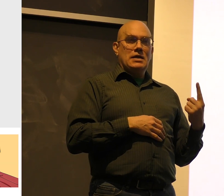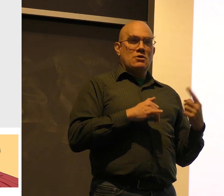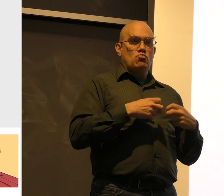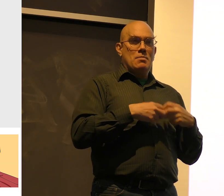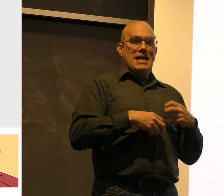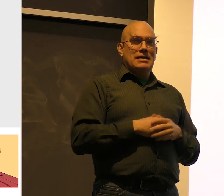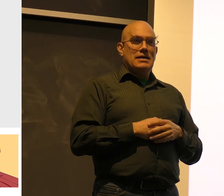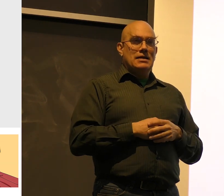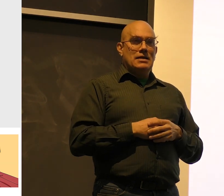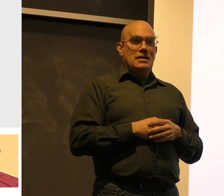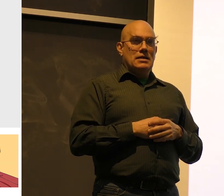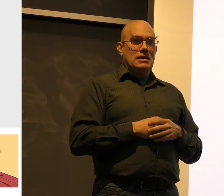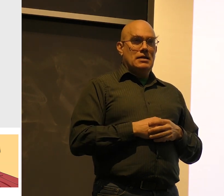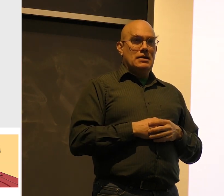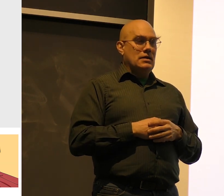It's not just about language, that's problematic.